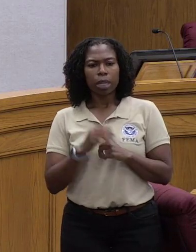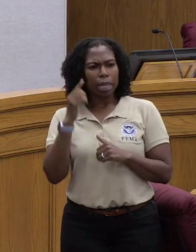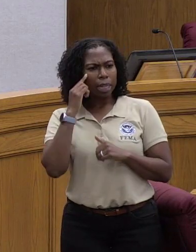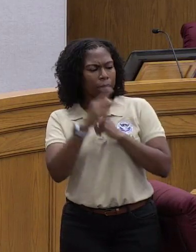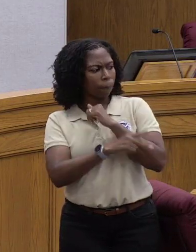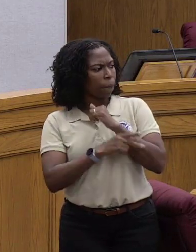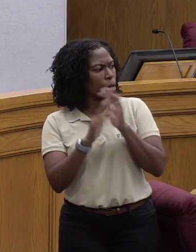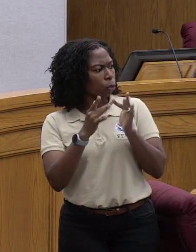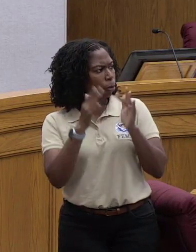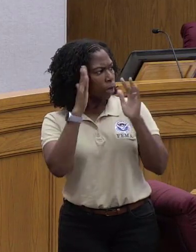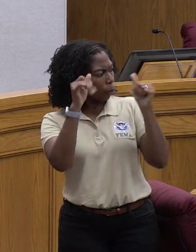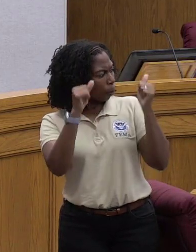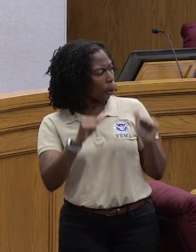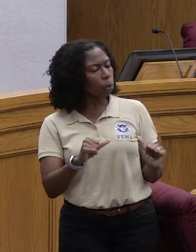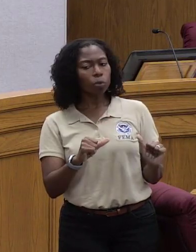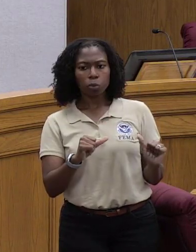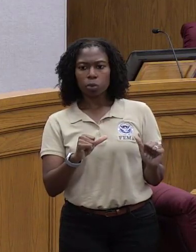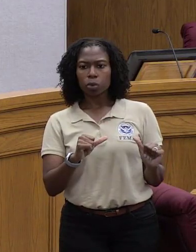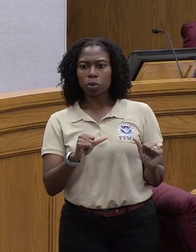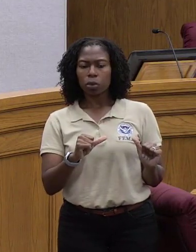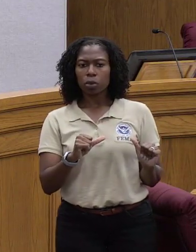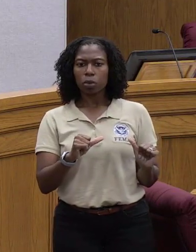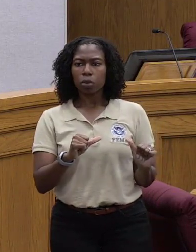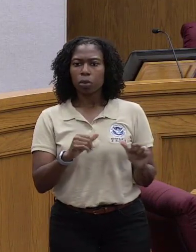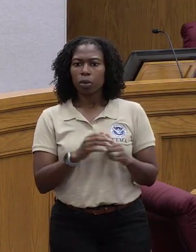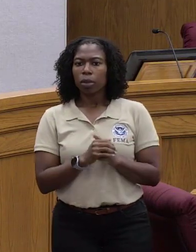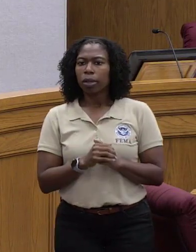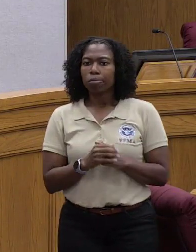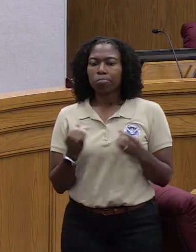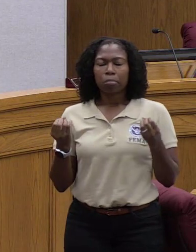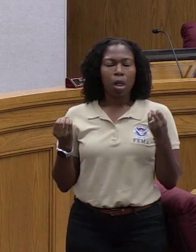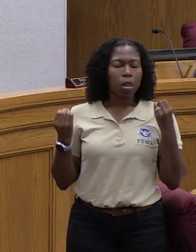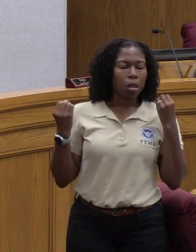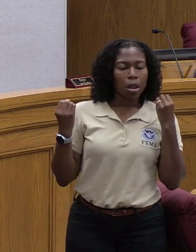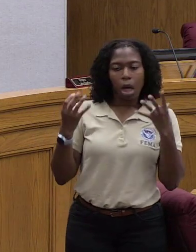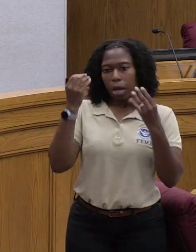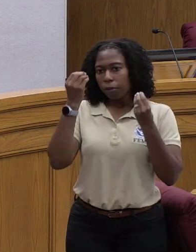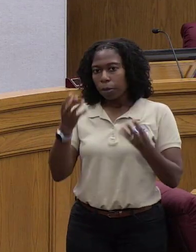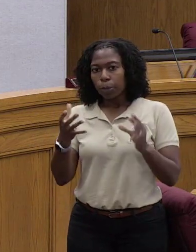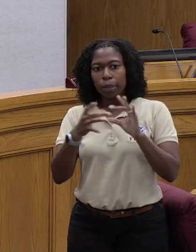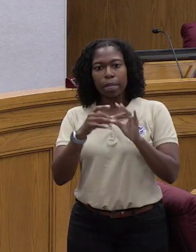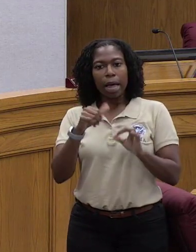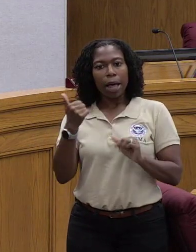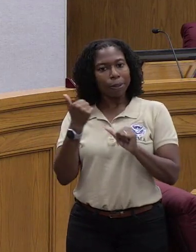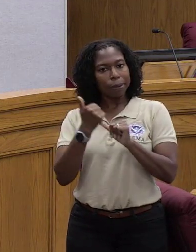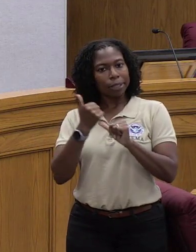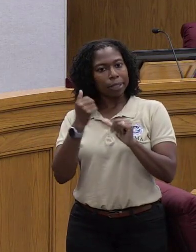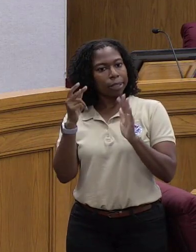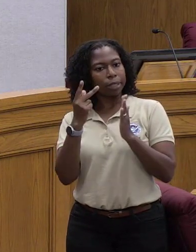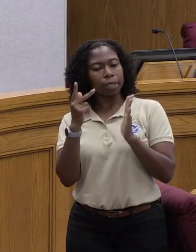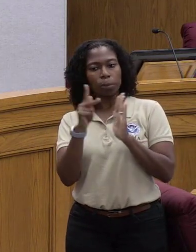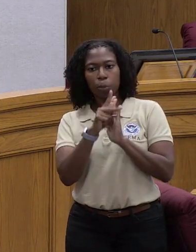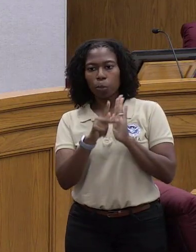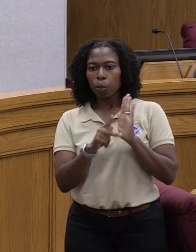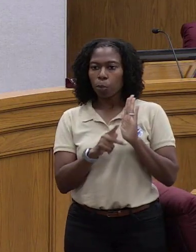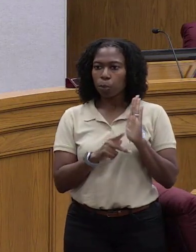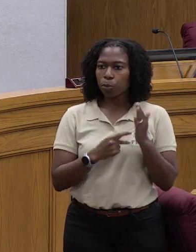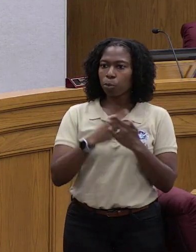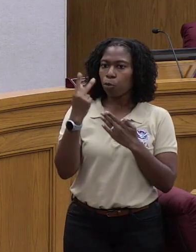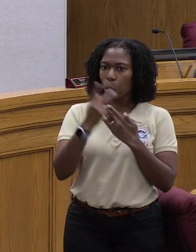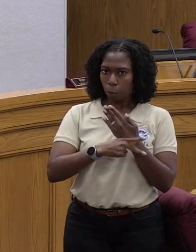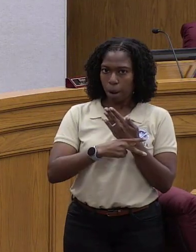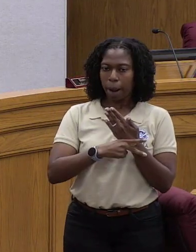parish website. And this has a lot of information about, again, other assistance programs, federal assistance programs that are